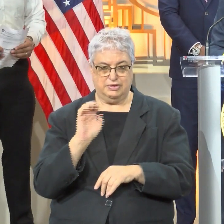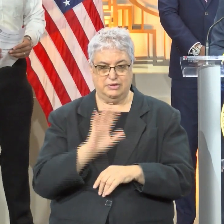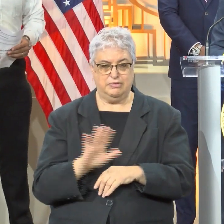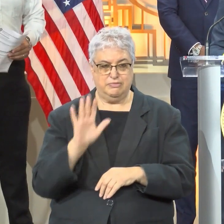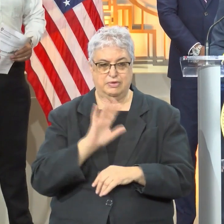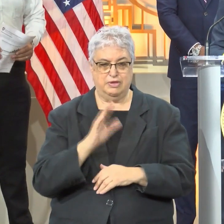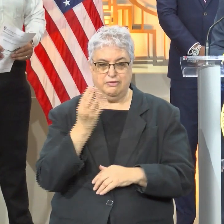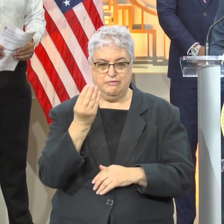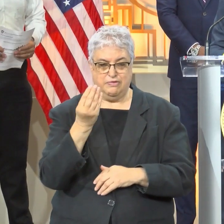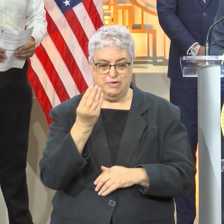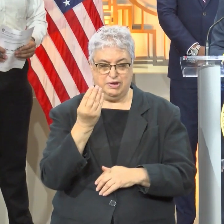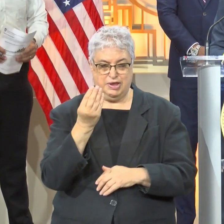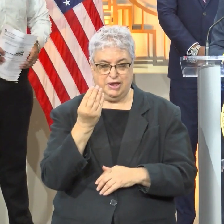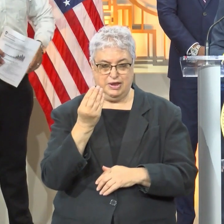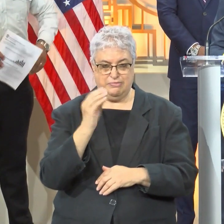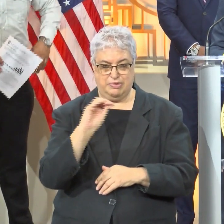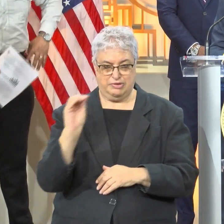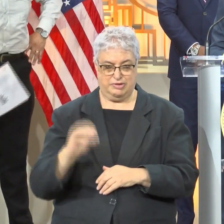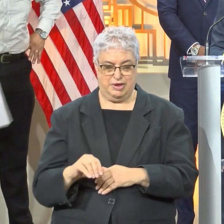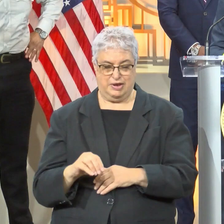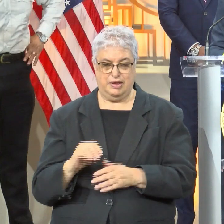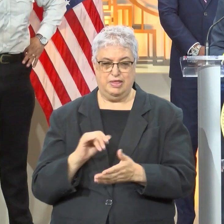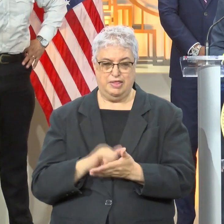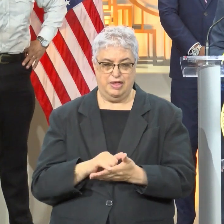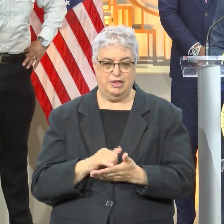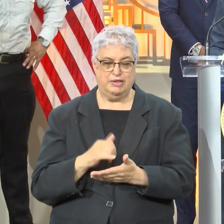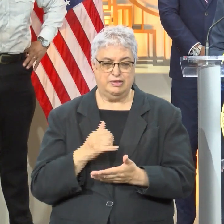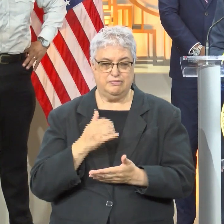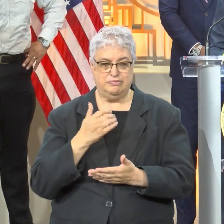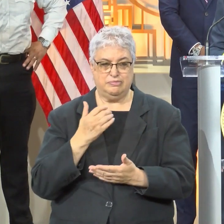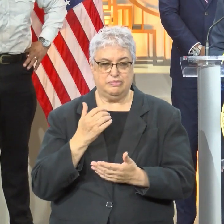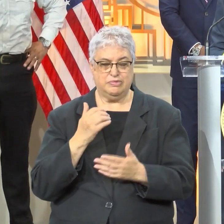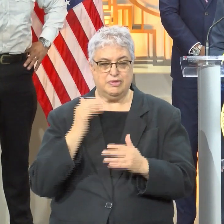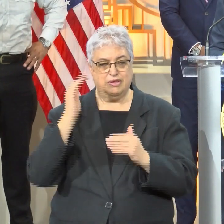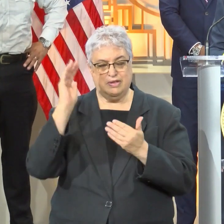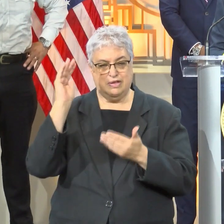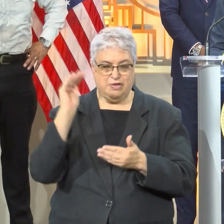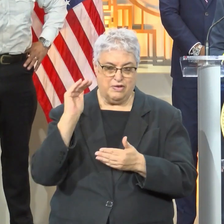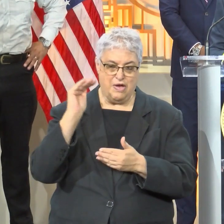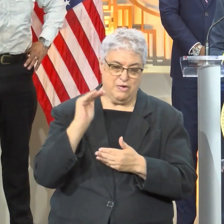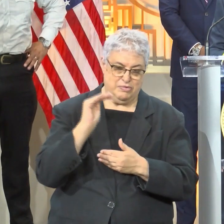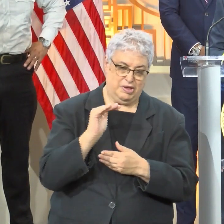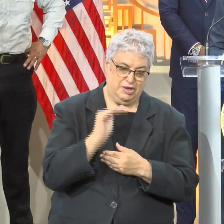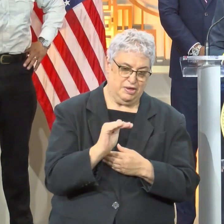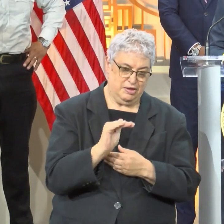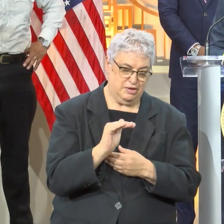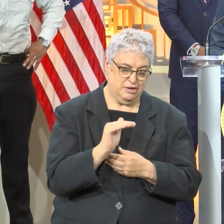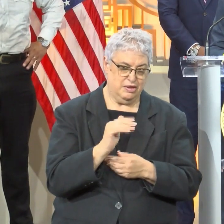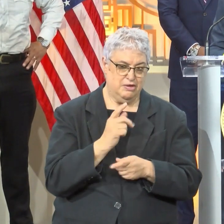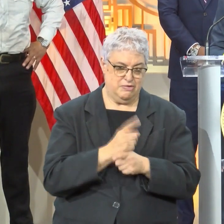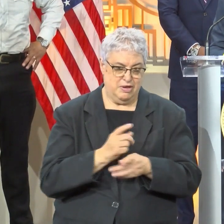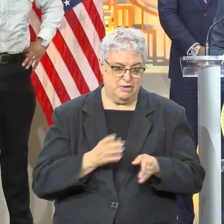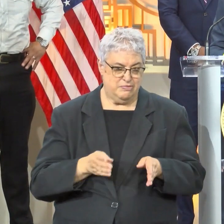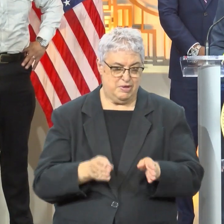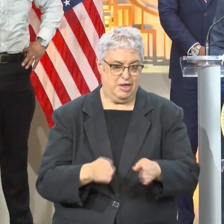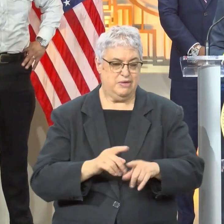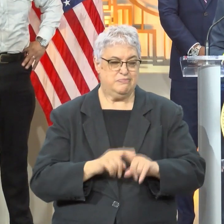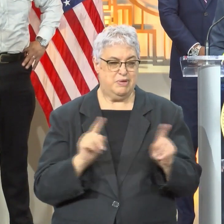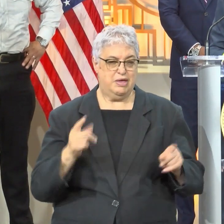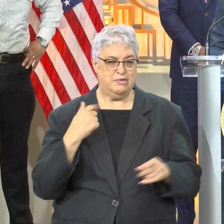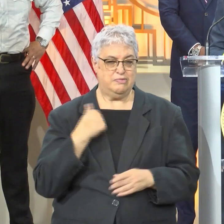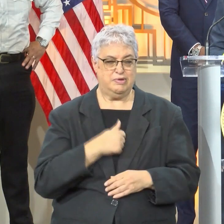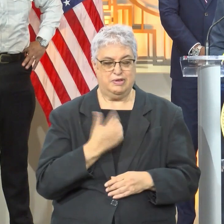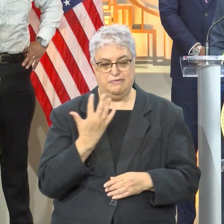around 14.3%. Which is, again, trending in the right direction, but we need to be